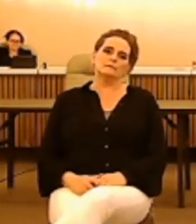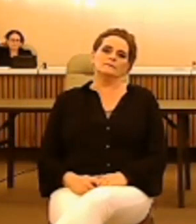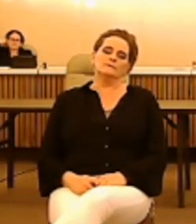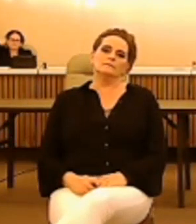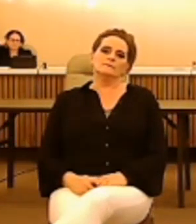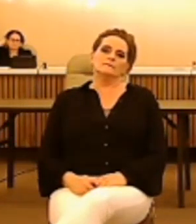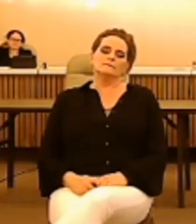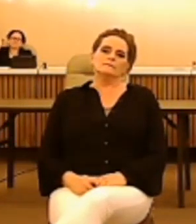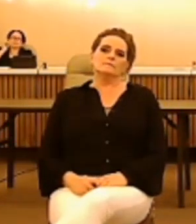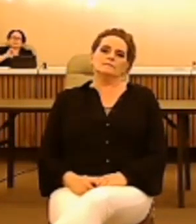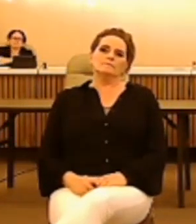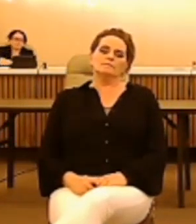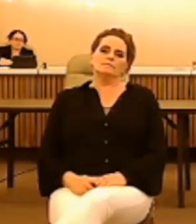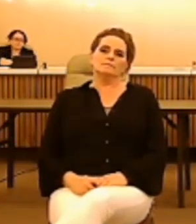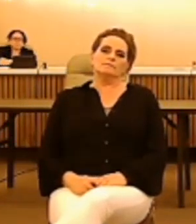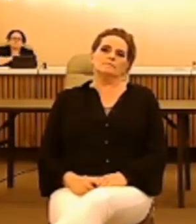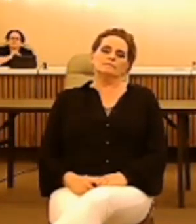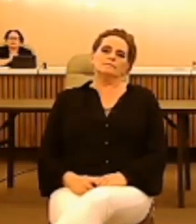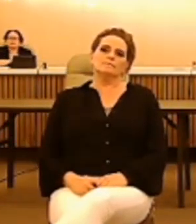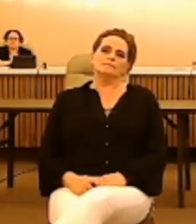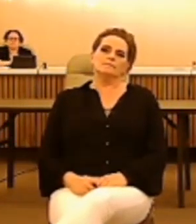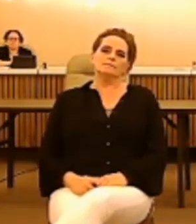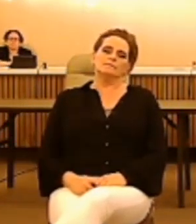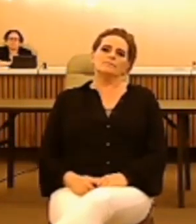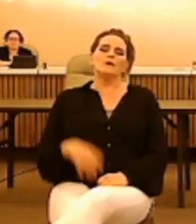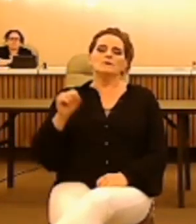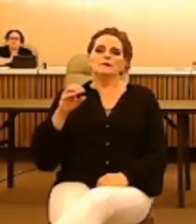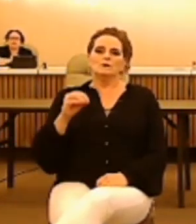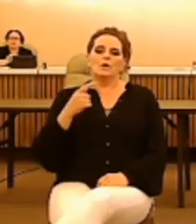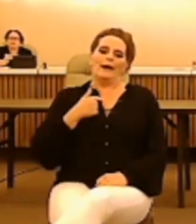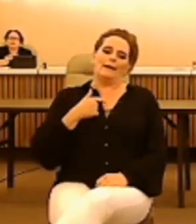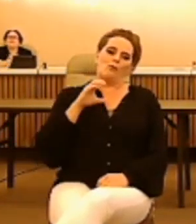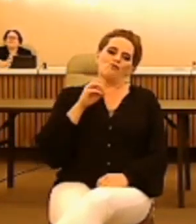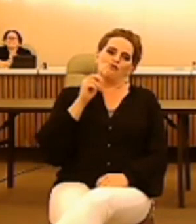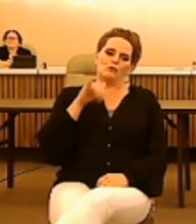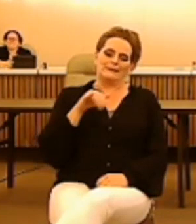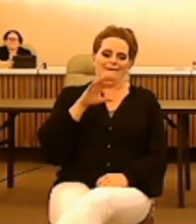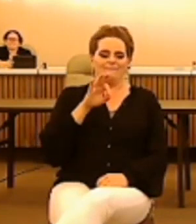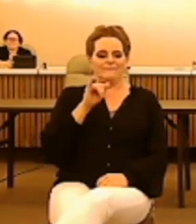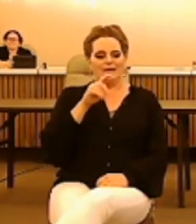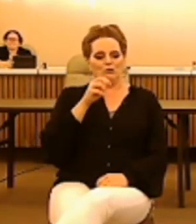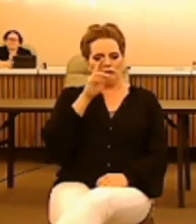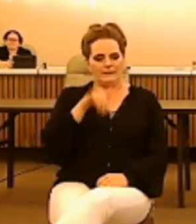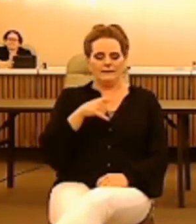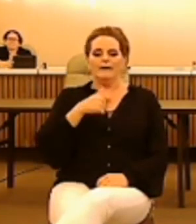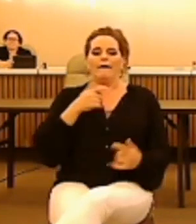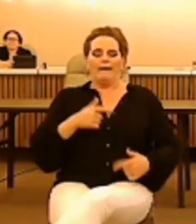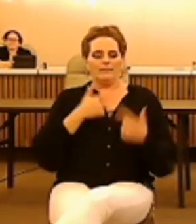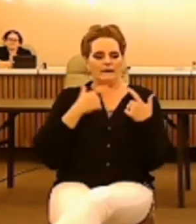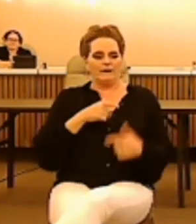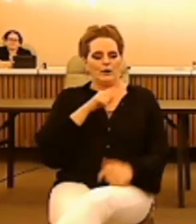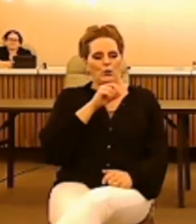Denise is actually home with my two little ones tonight. So I'm Courtney Finnerty. I live on 30 Mar Drive here in